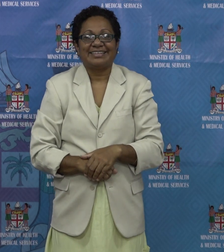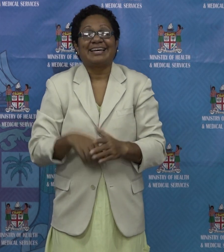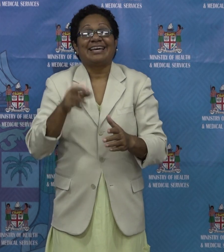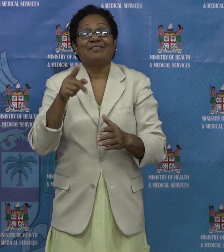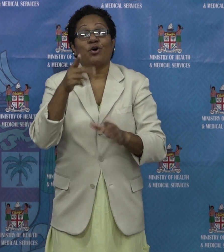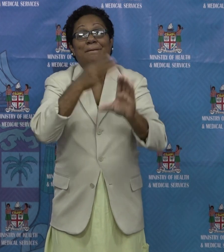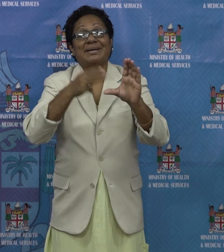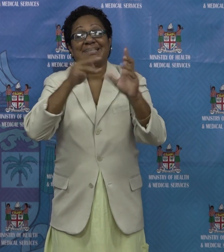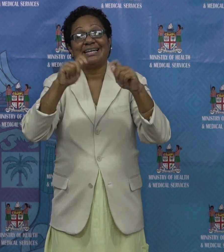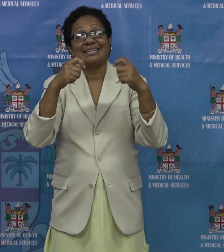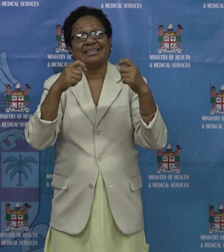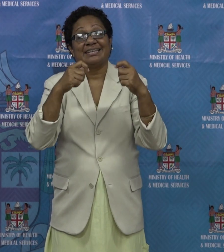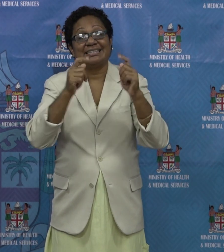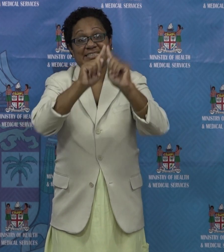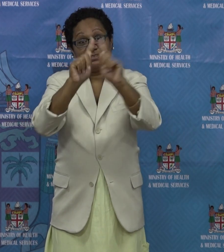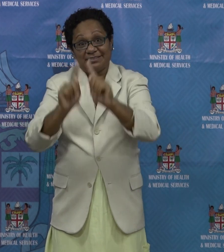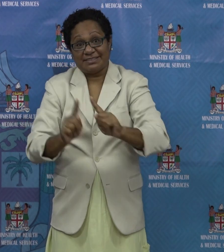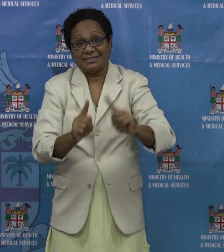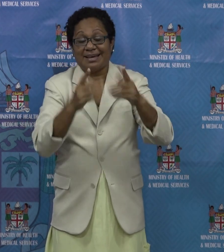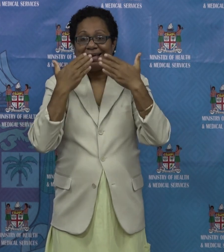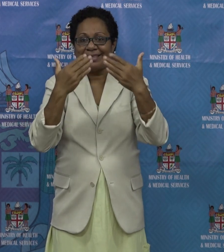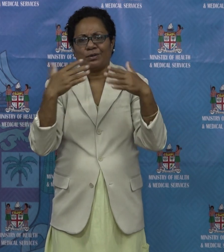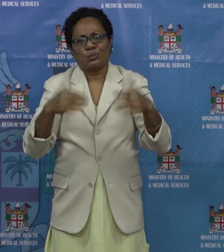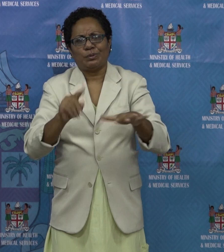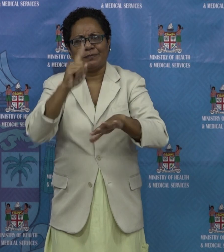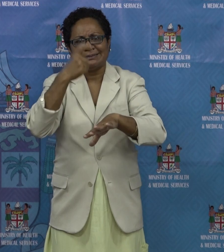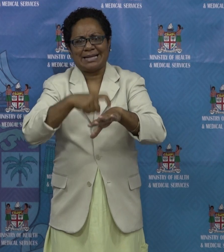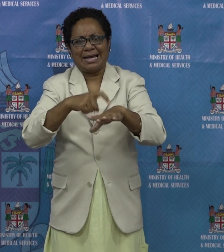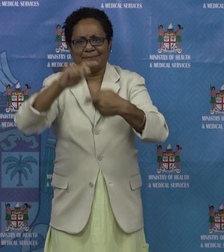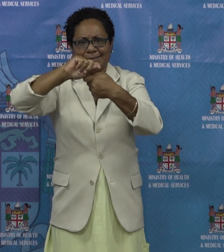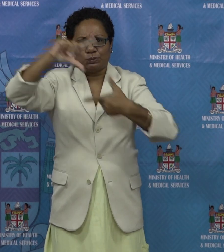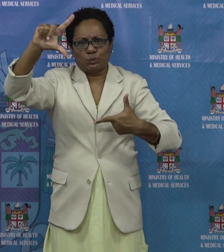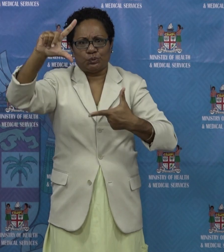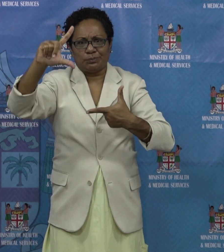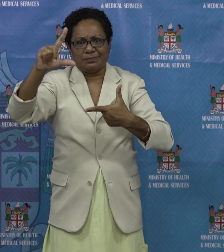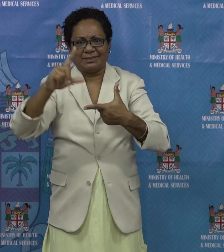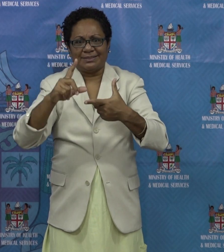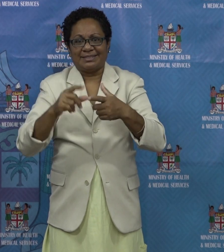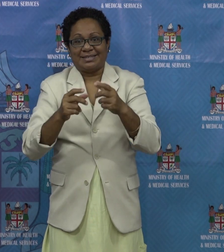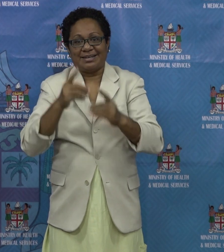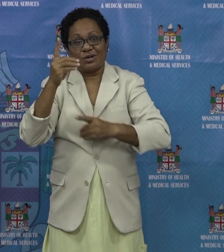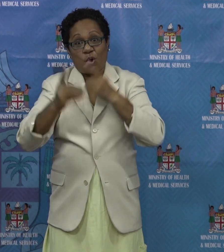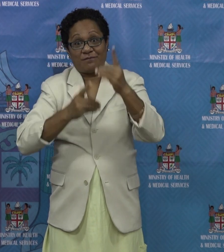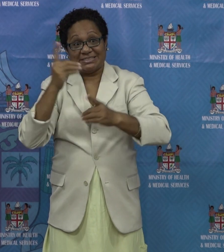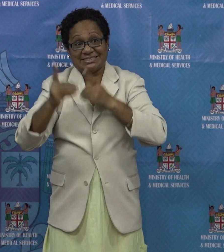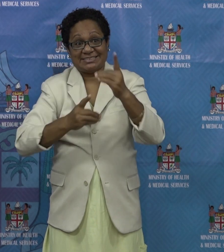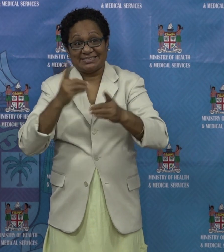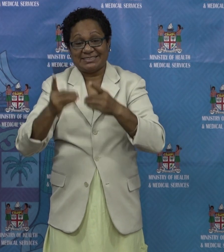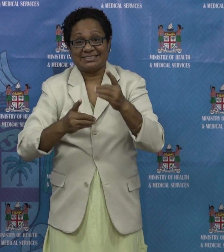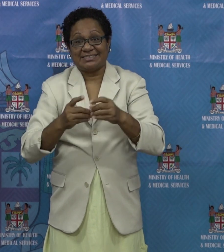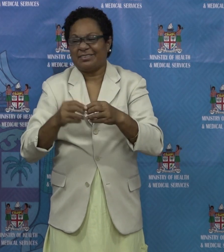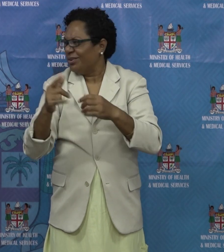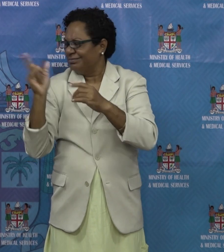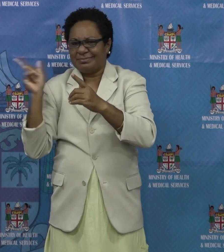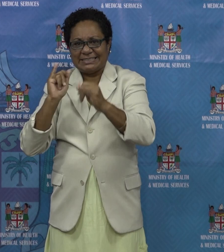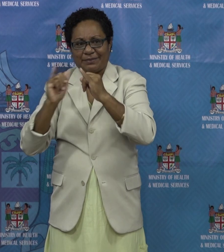media. Thank you so much for committing to our first ever virtual press conference. That also brings us to the end of our press conference tonight.